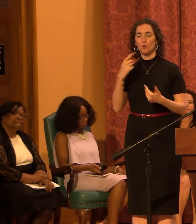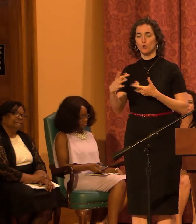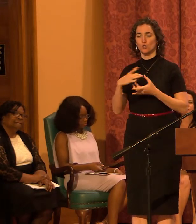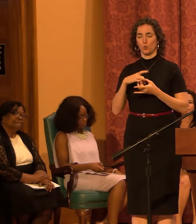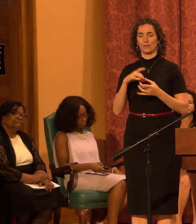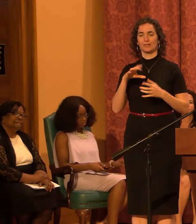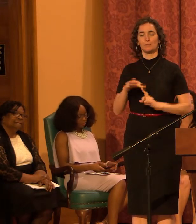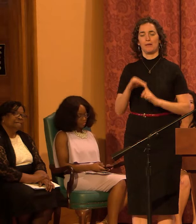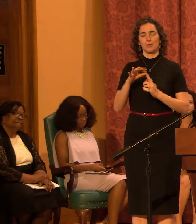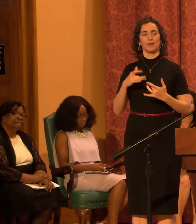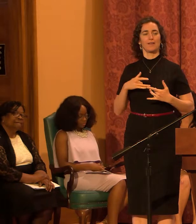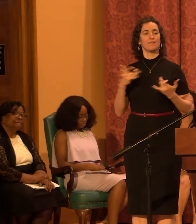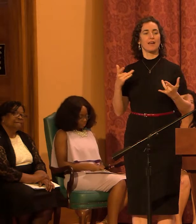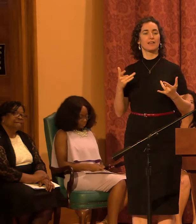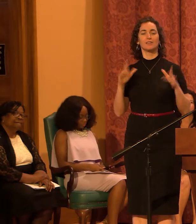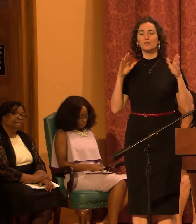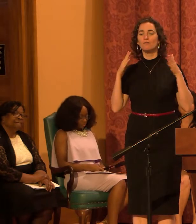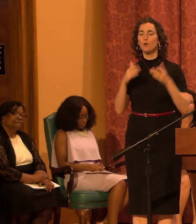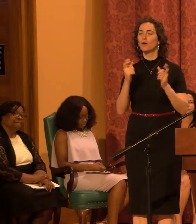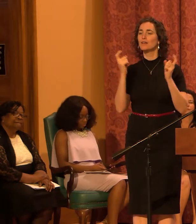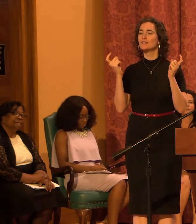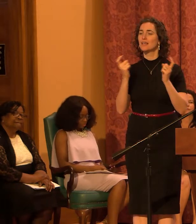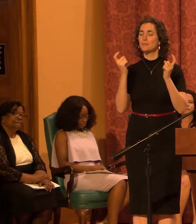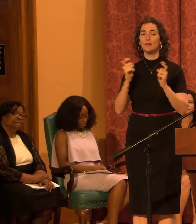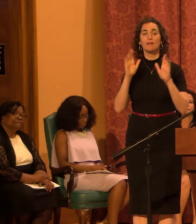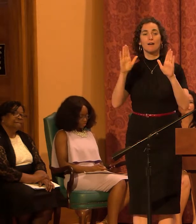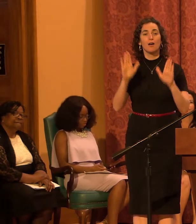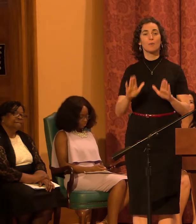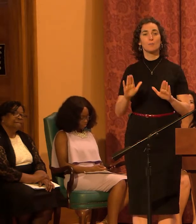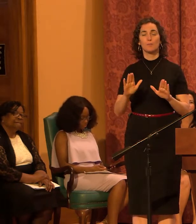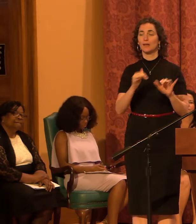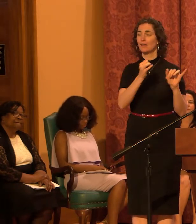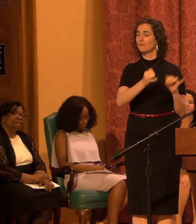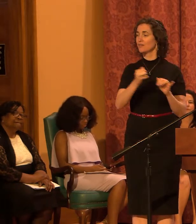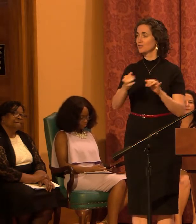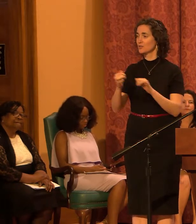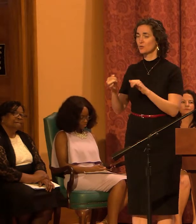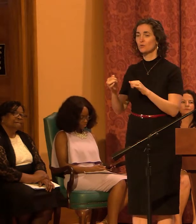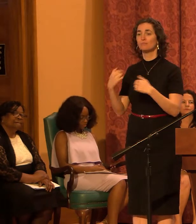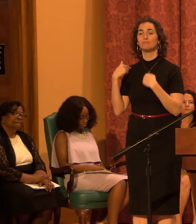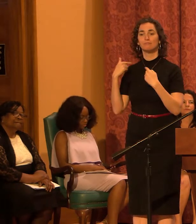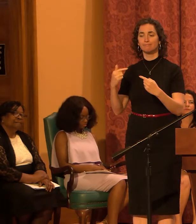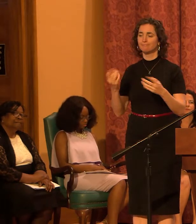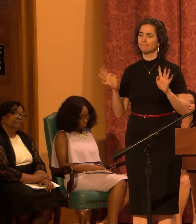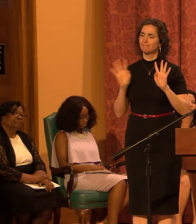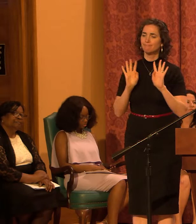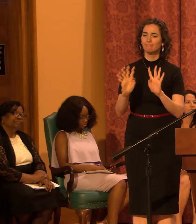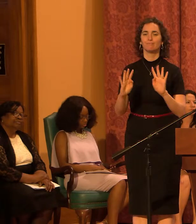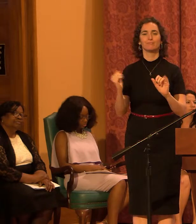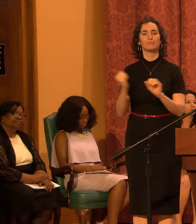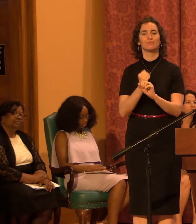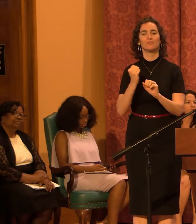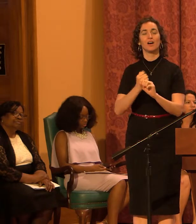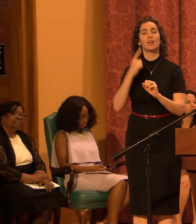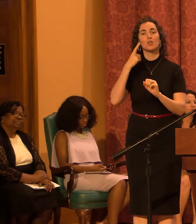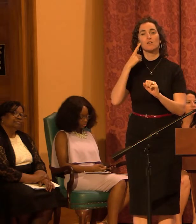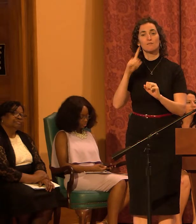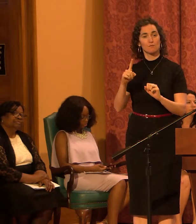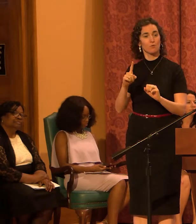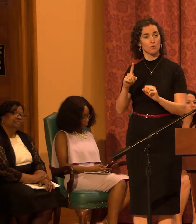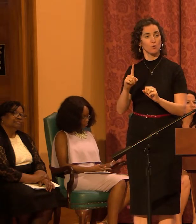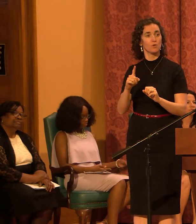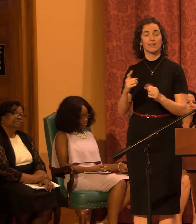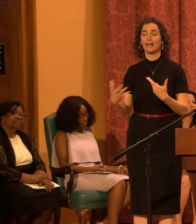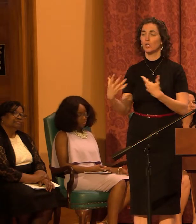special occasion dedicated to celebrating the remarkable individuals who have been at the forefront of advancing the cause